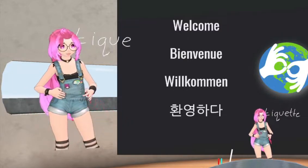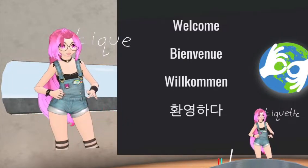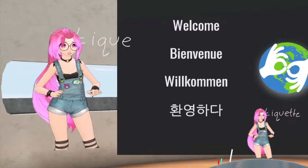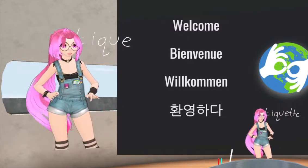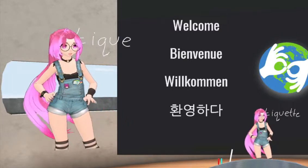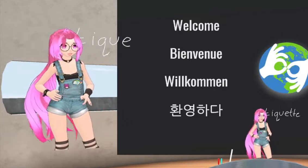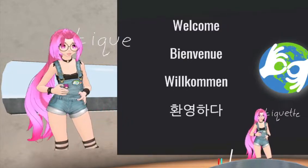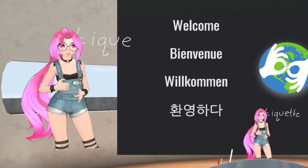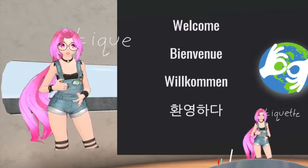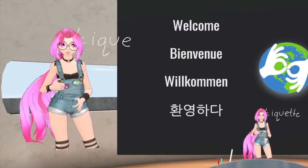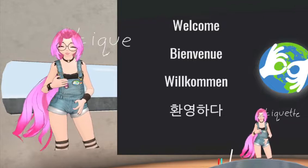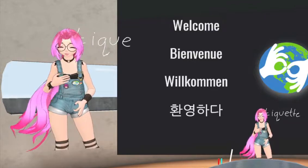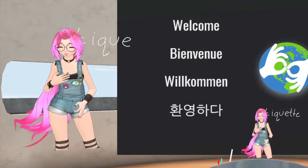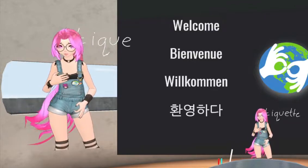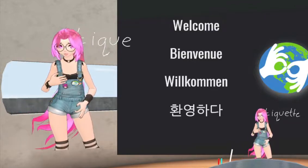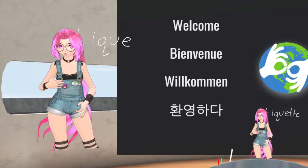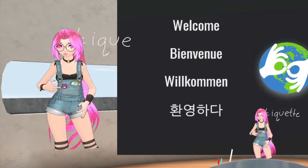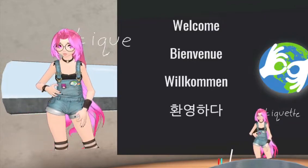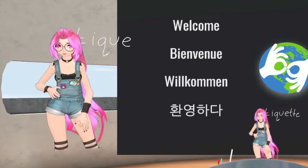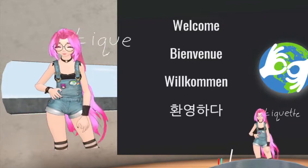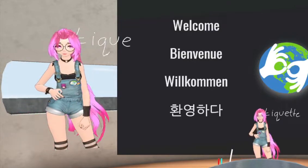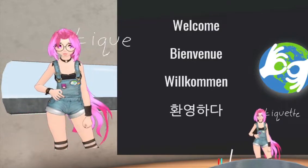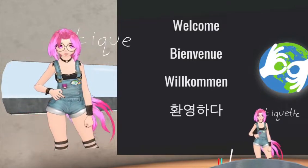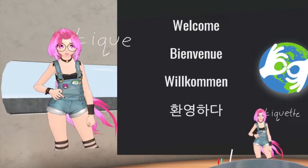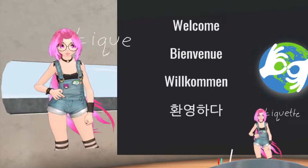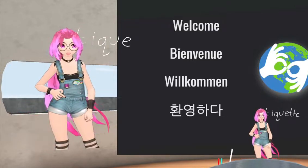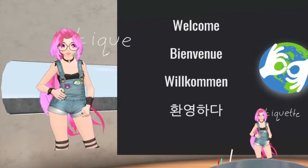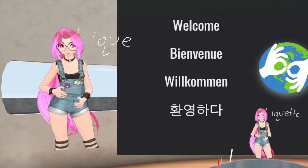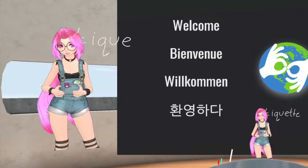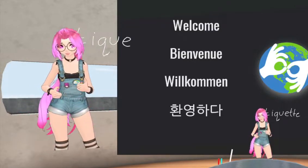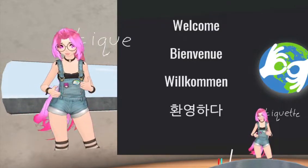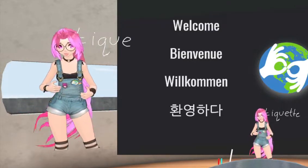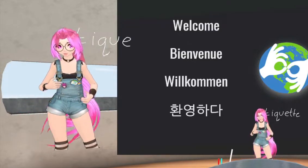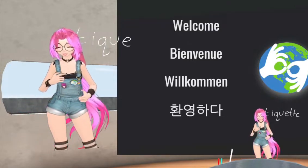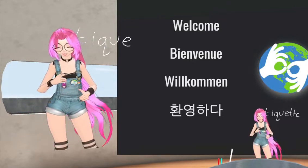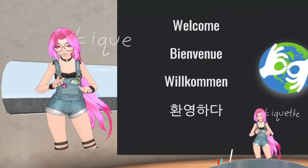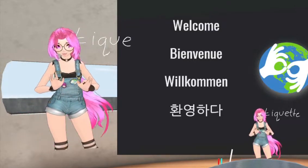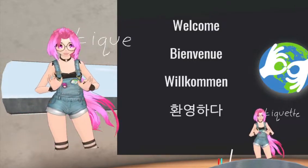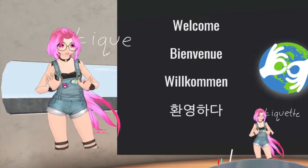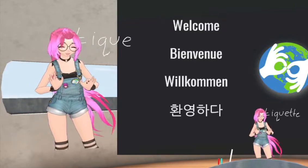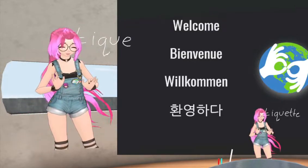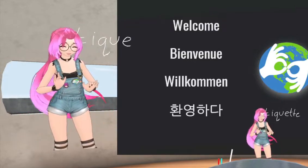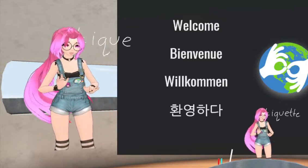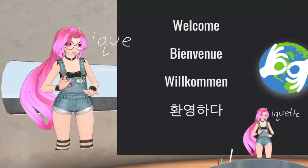you're going to walk through in front of somebody, just go for it. Just don't do this. Like,